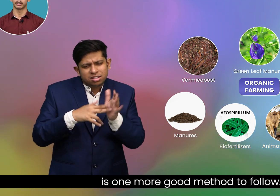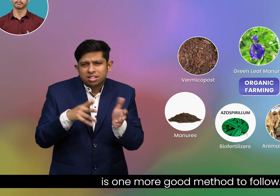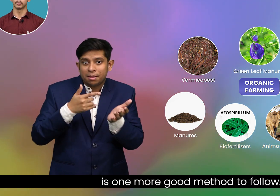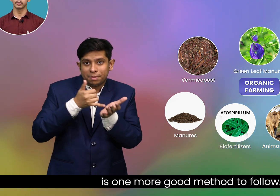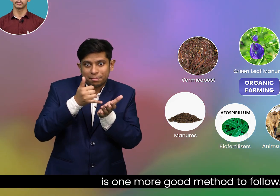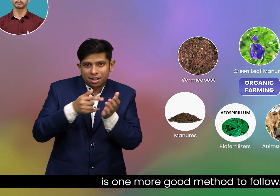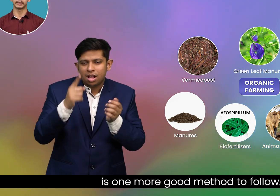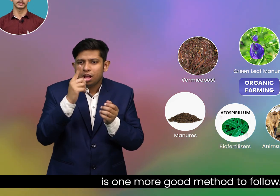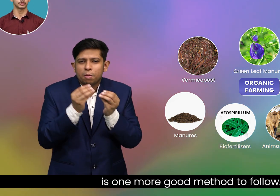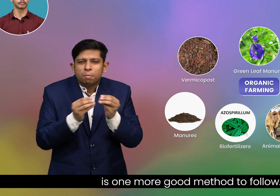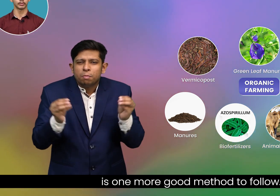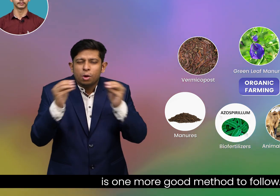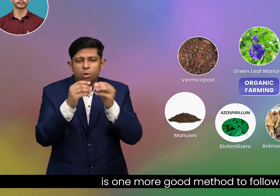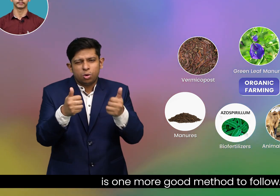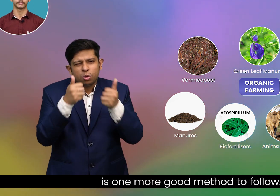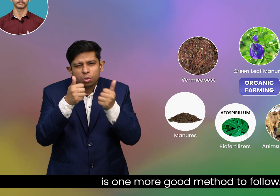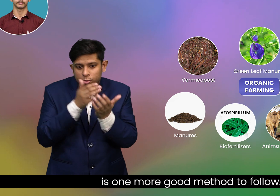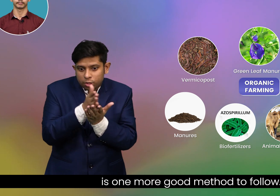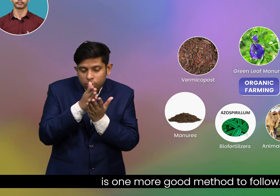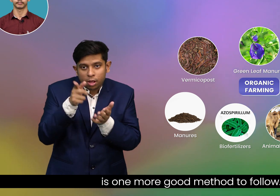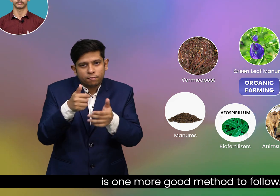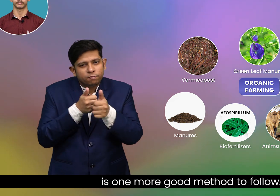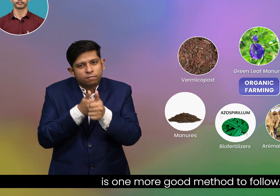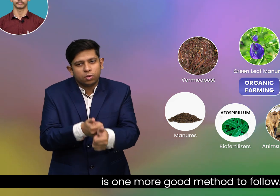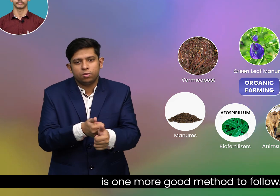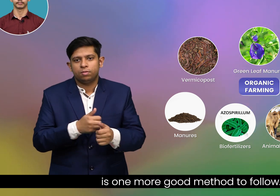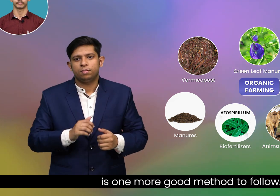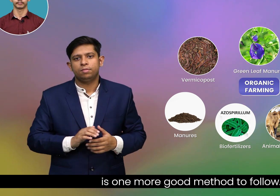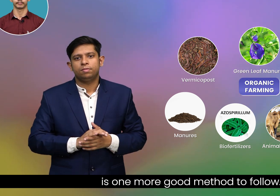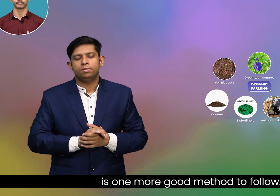is one more good method to follow.